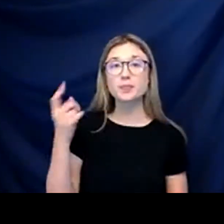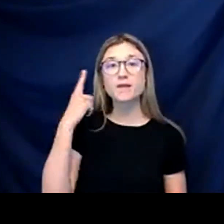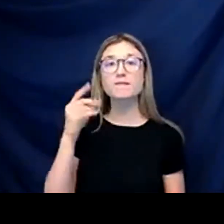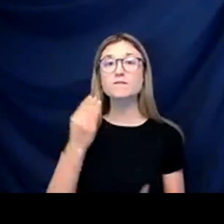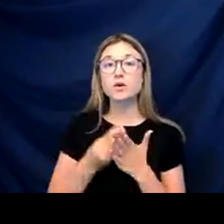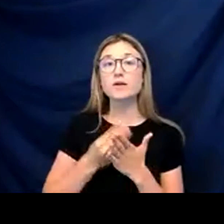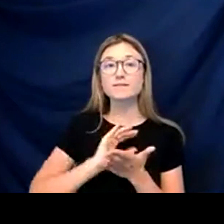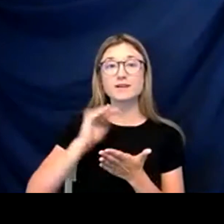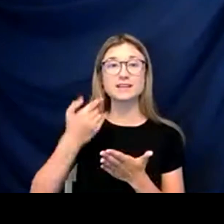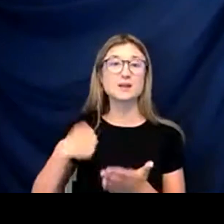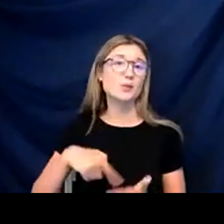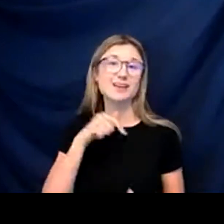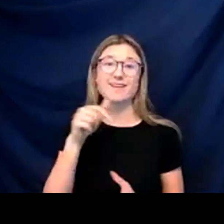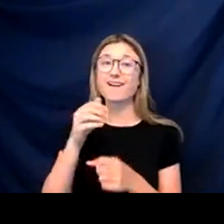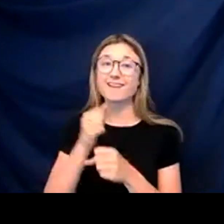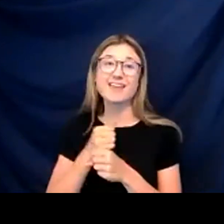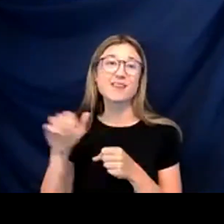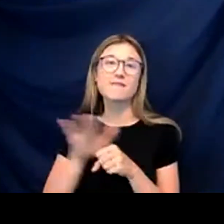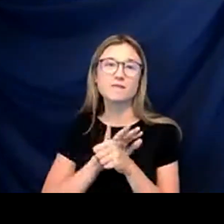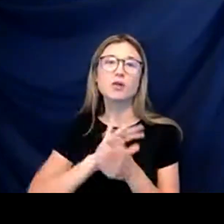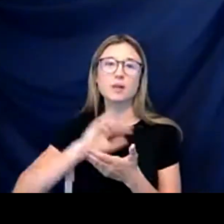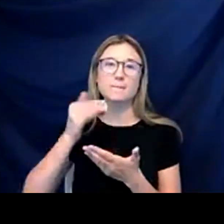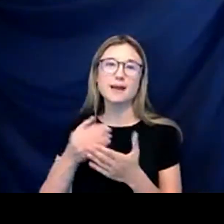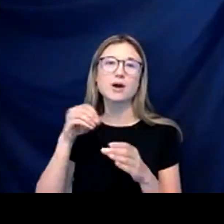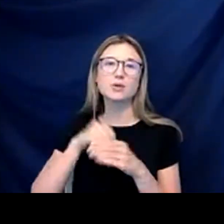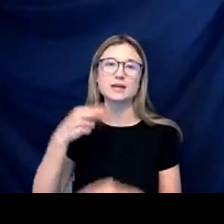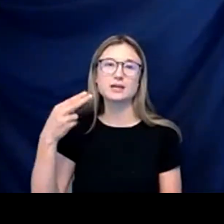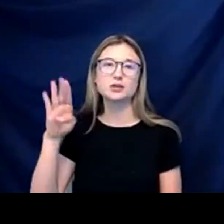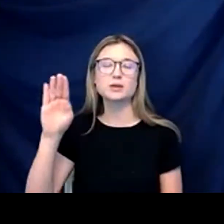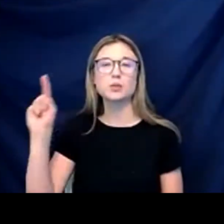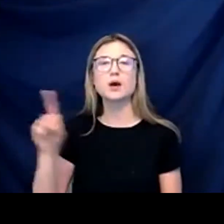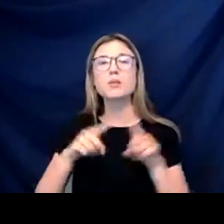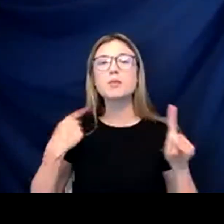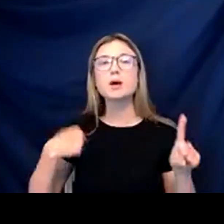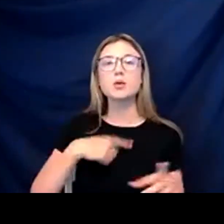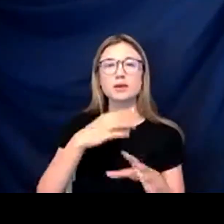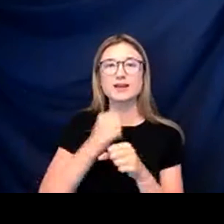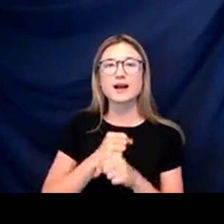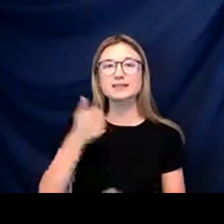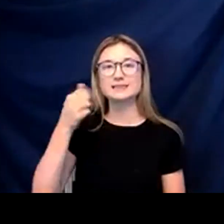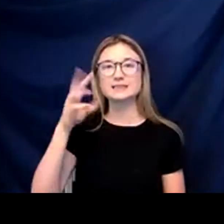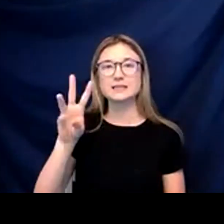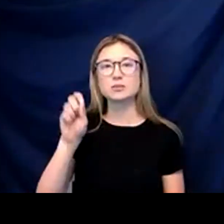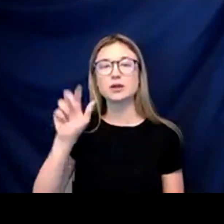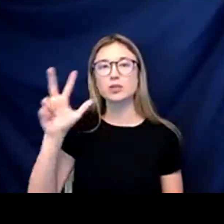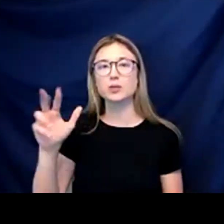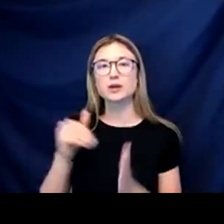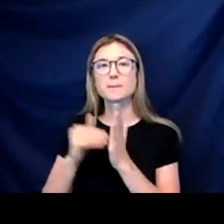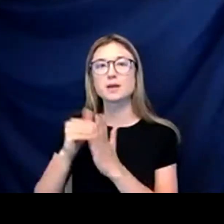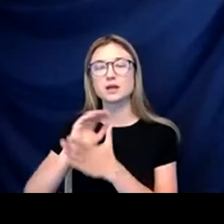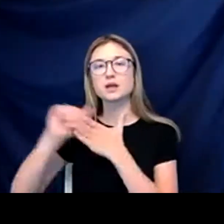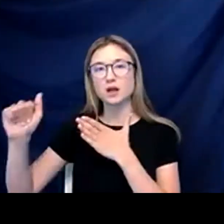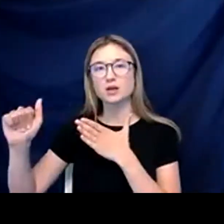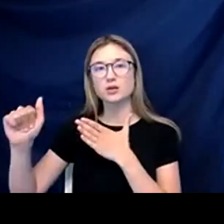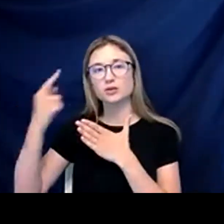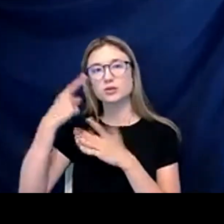ask in HB1. We did get a state general fund appropriation of $16.3 million. With the